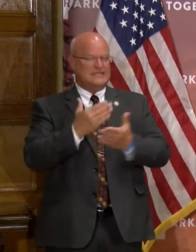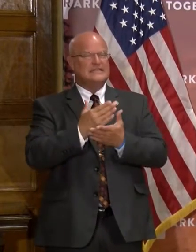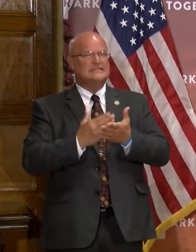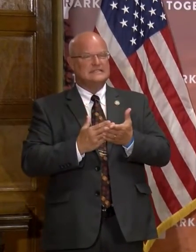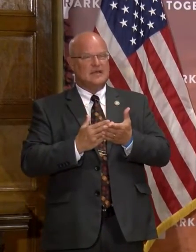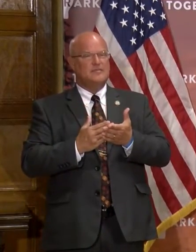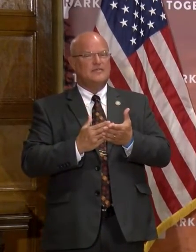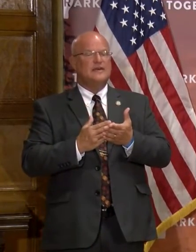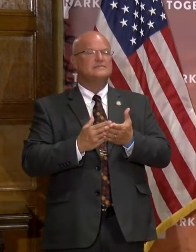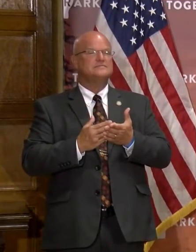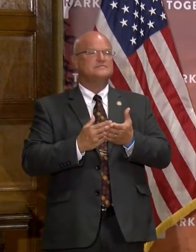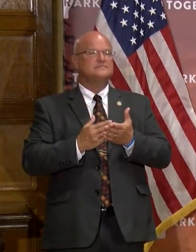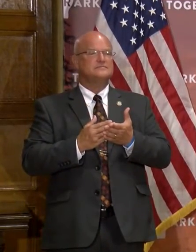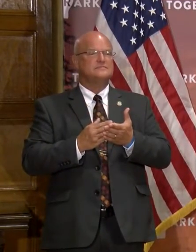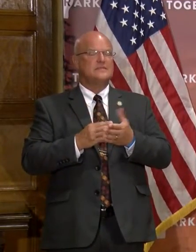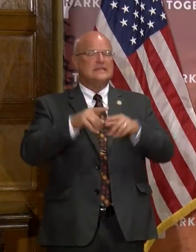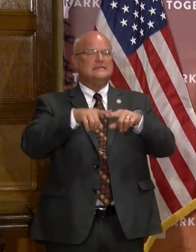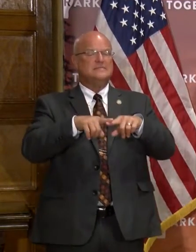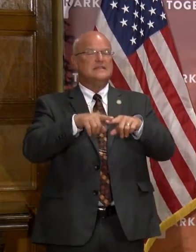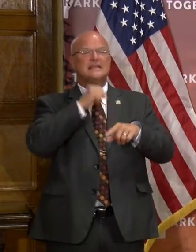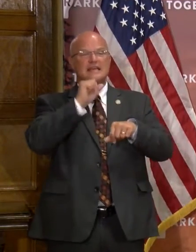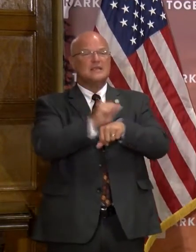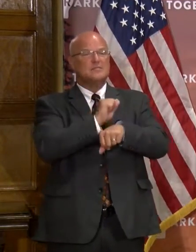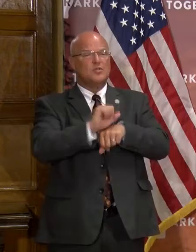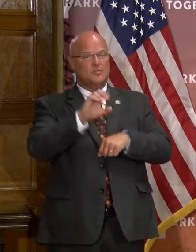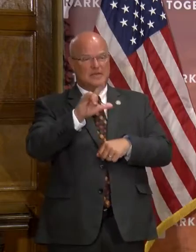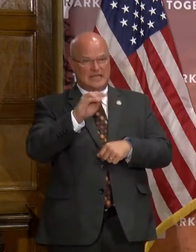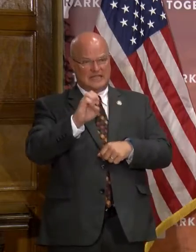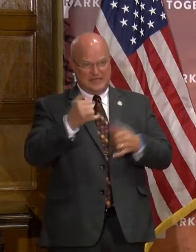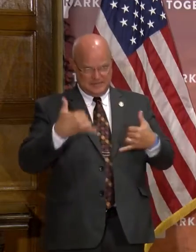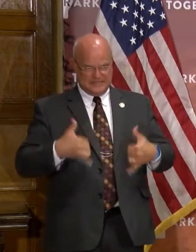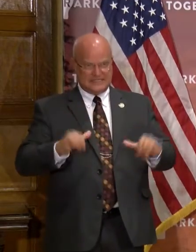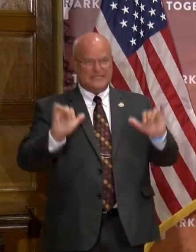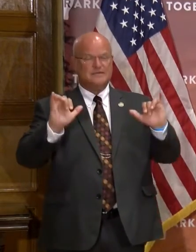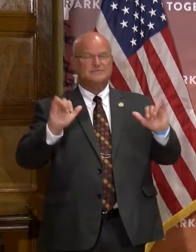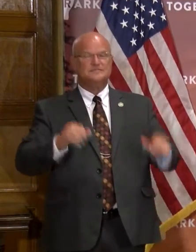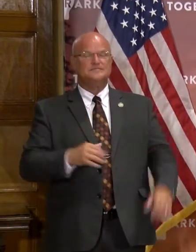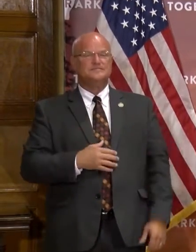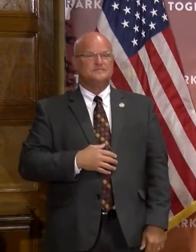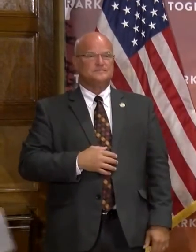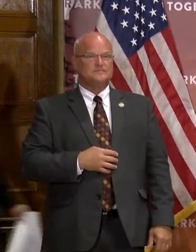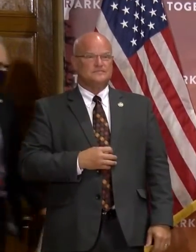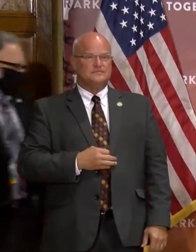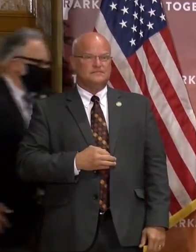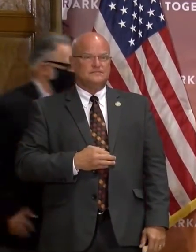the pending unemployment claims still.